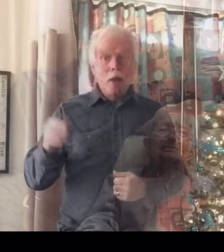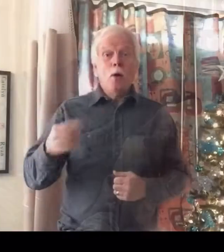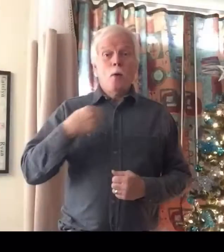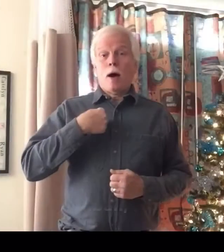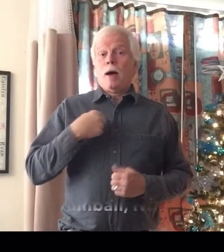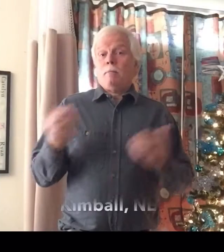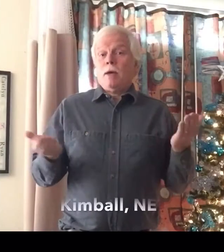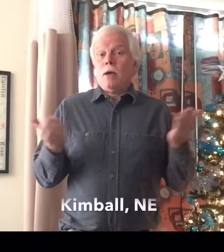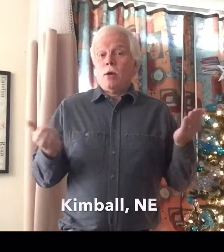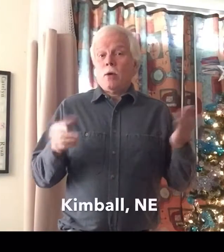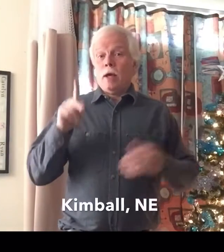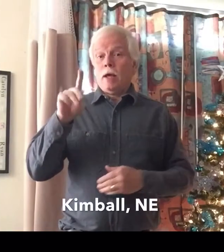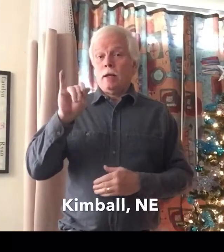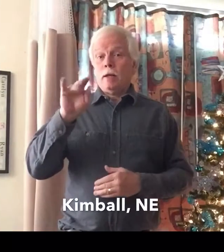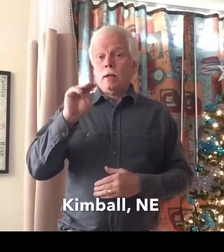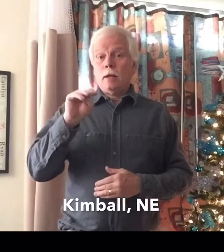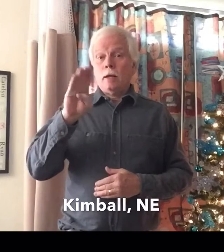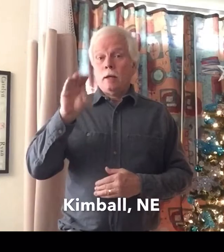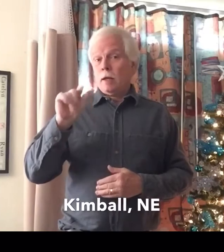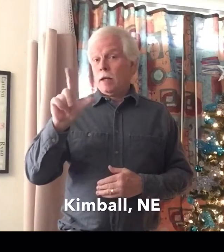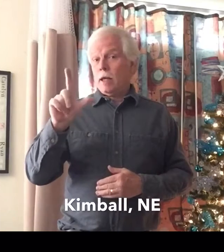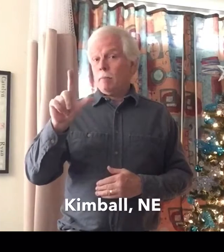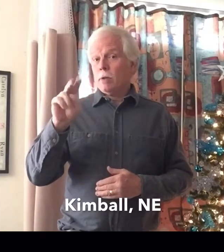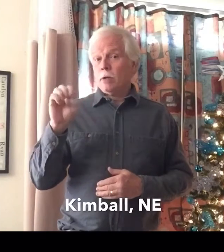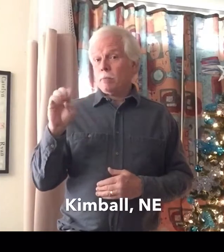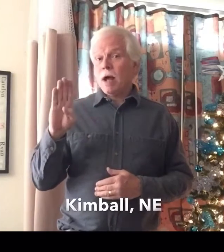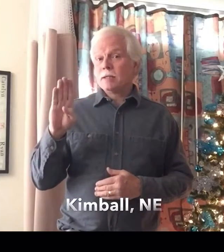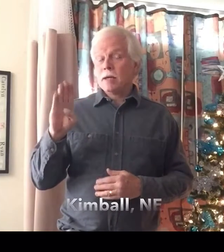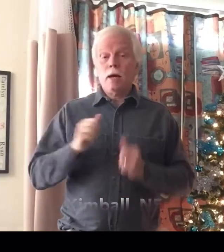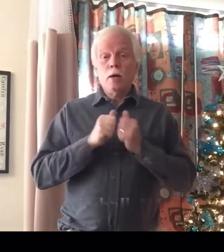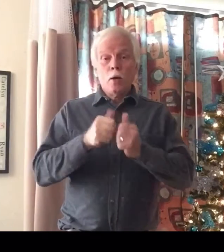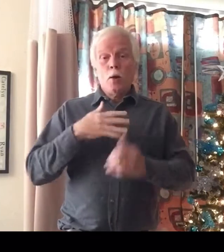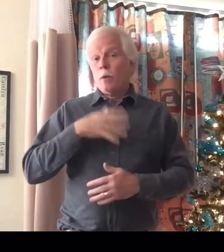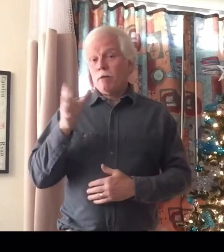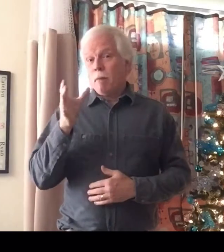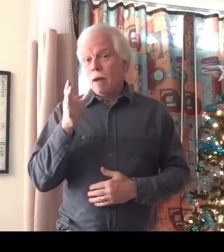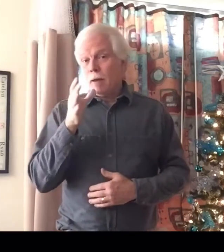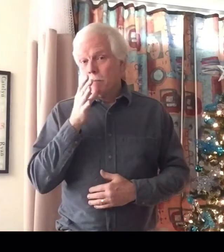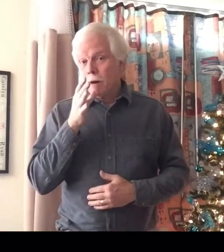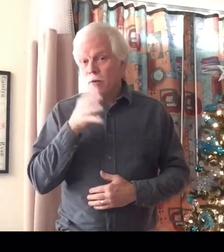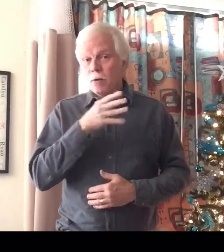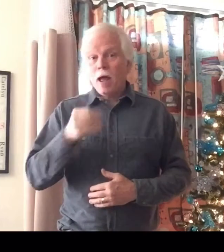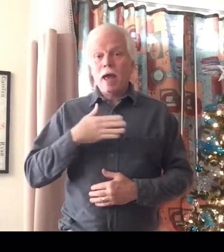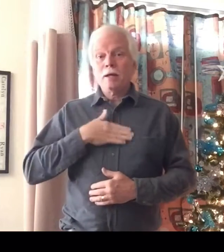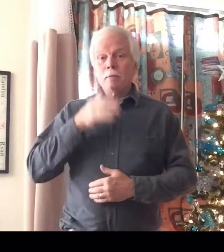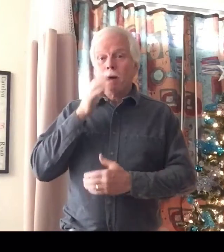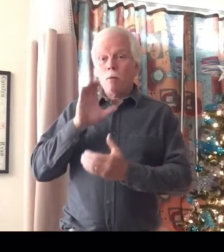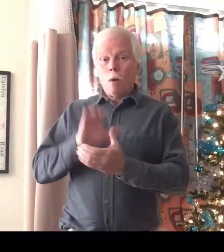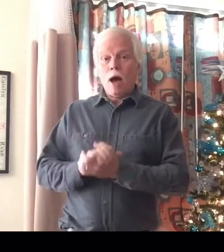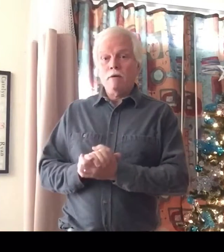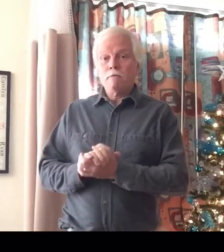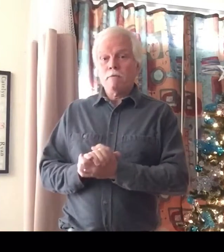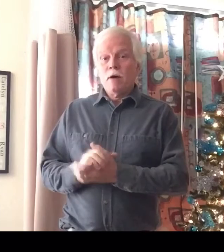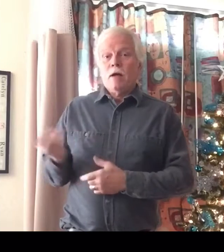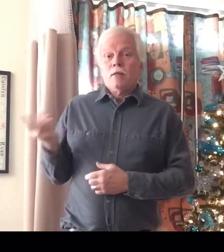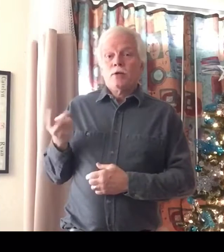Hello, I'm here in Kimball, Nebraska with my mother and my wife. The two